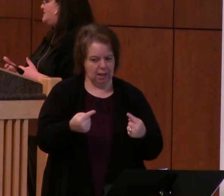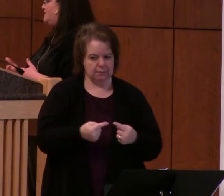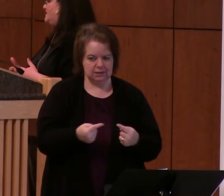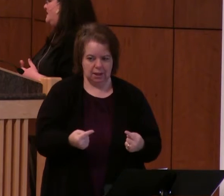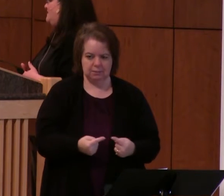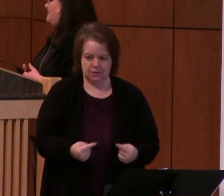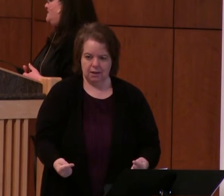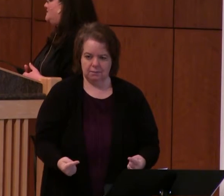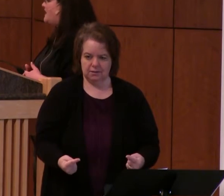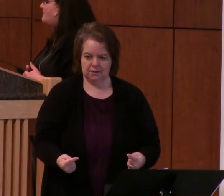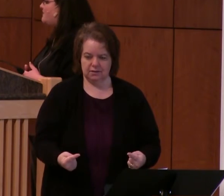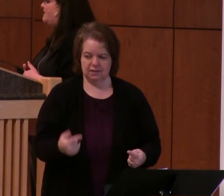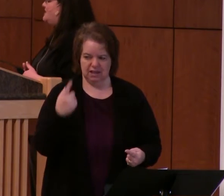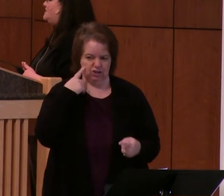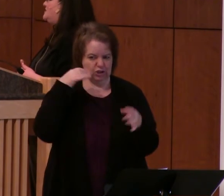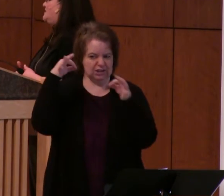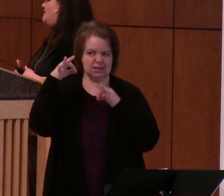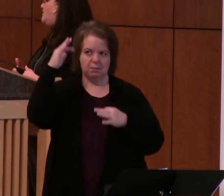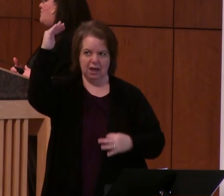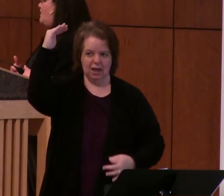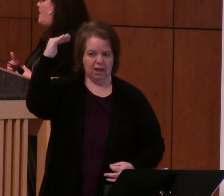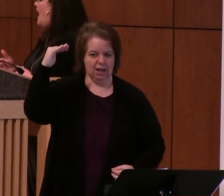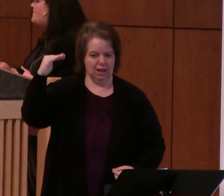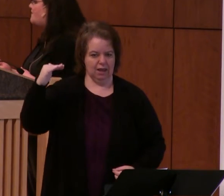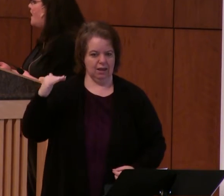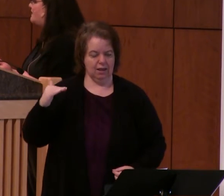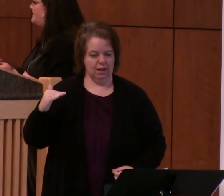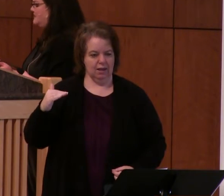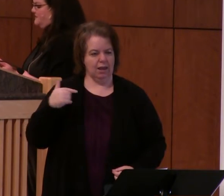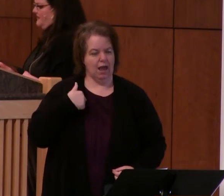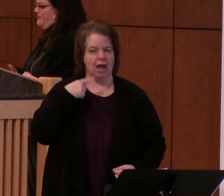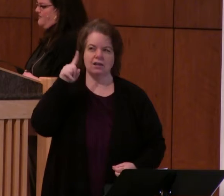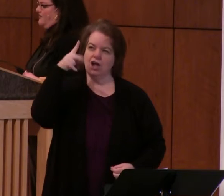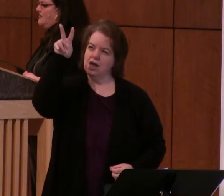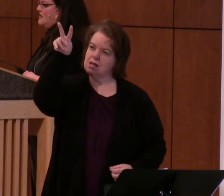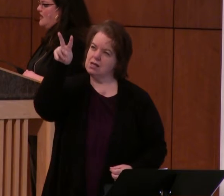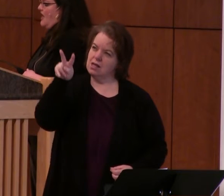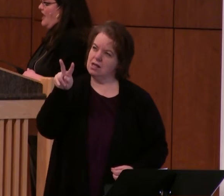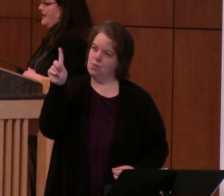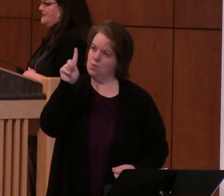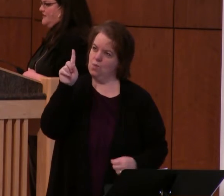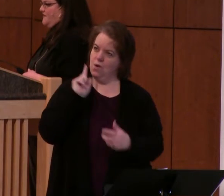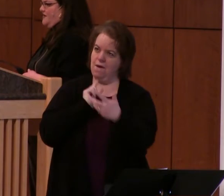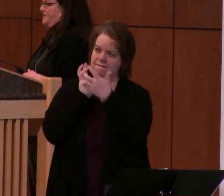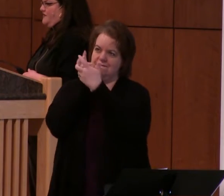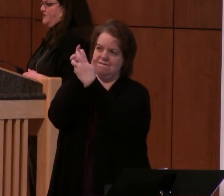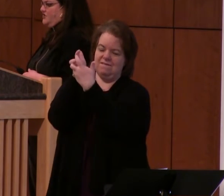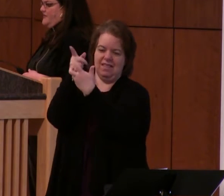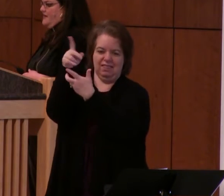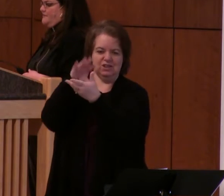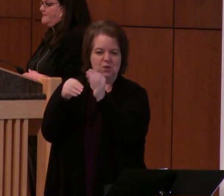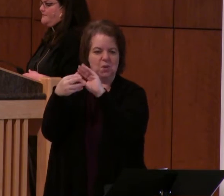And when I start to think about this parable and I start to think where I fall in this parable, I